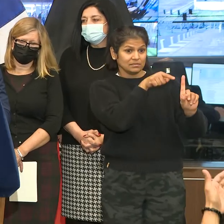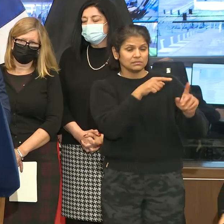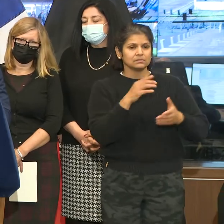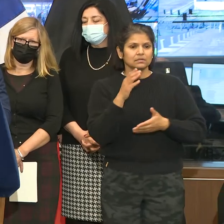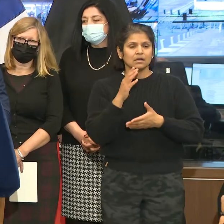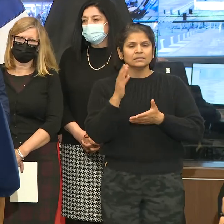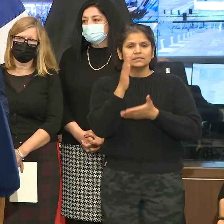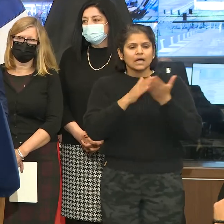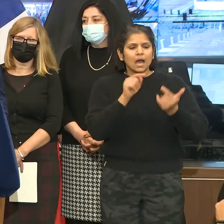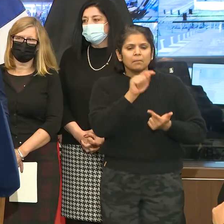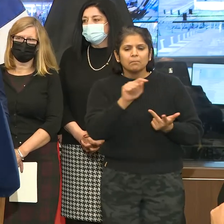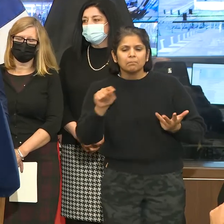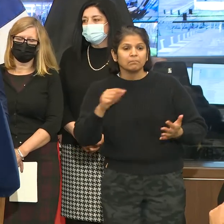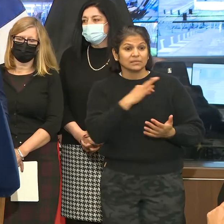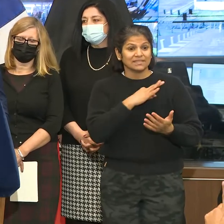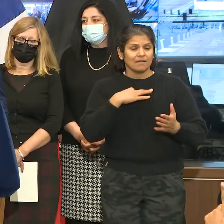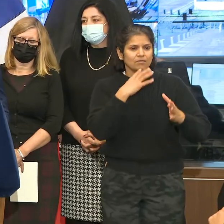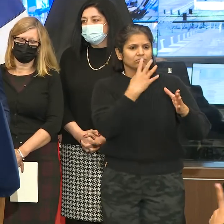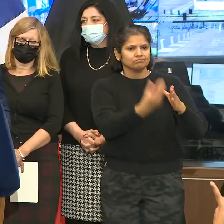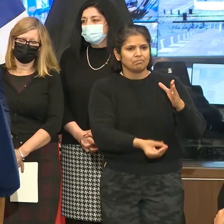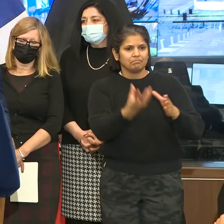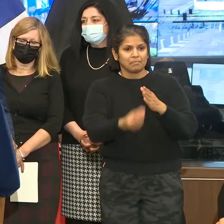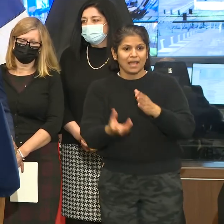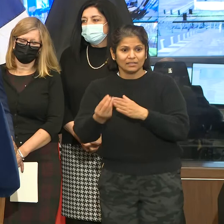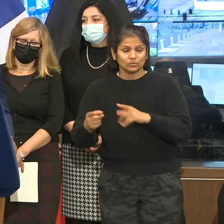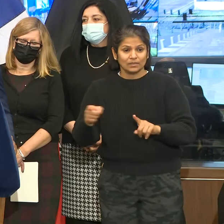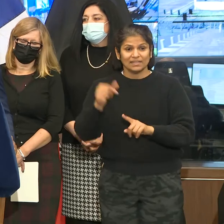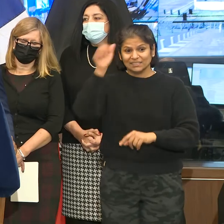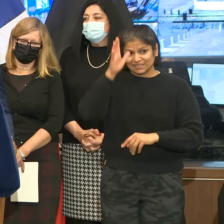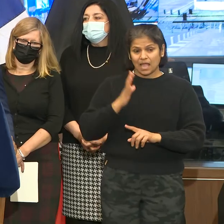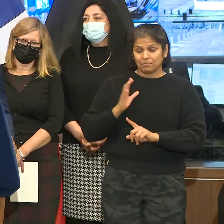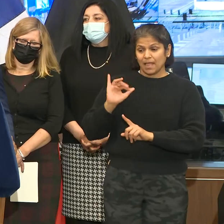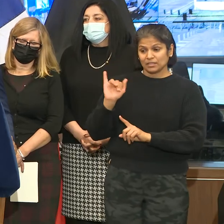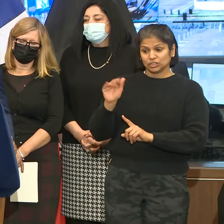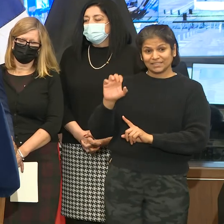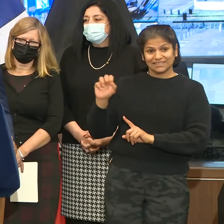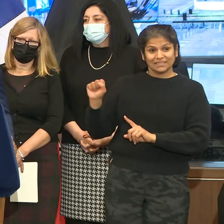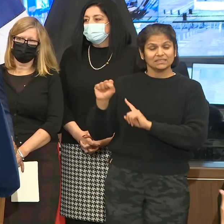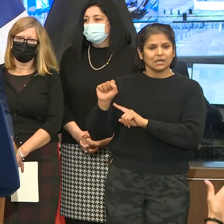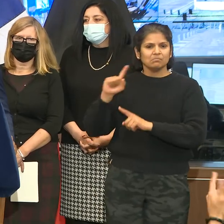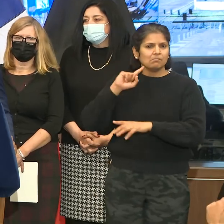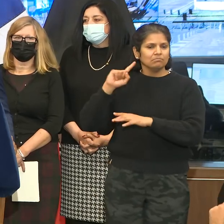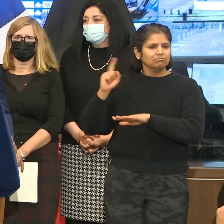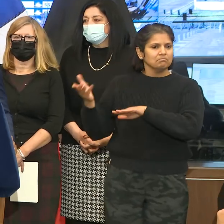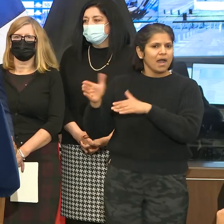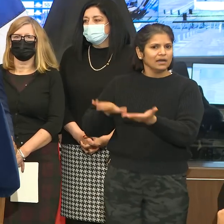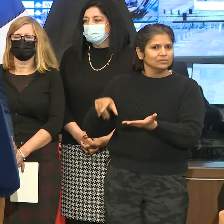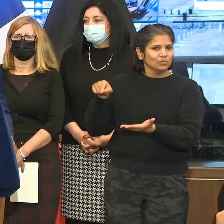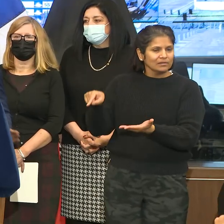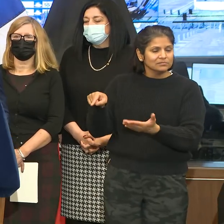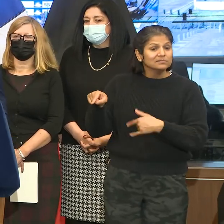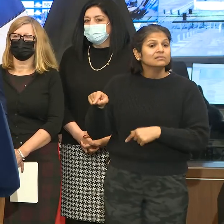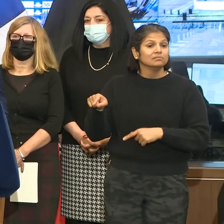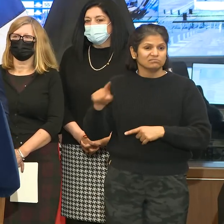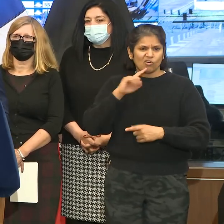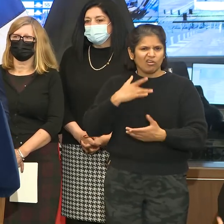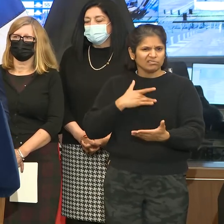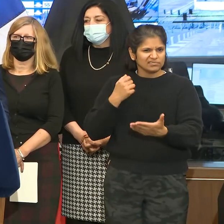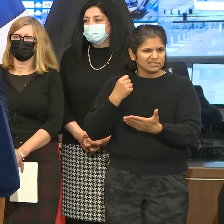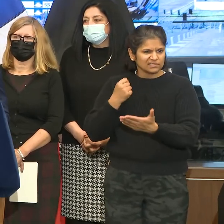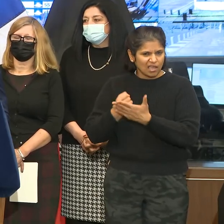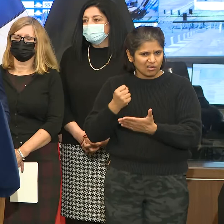died yesterday after potential heart failure. The autopsy would determine